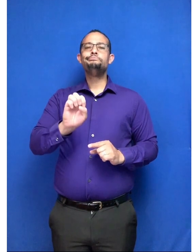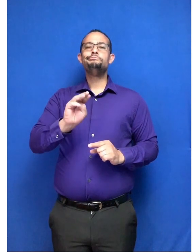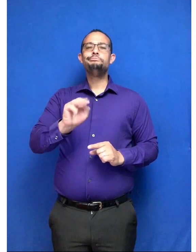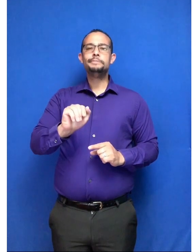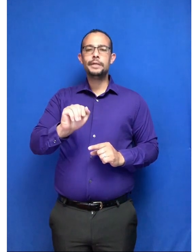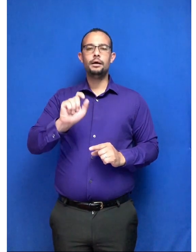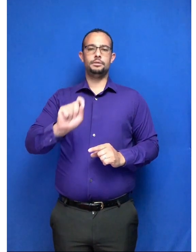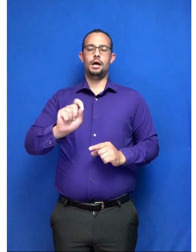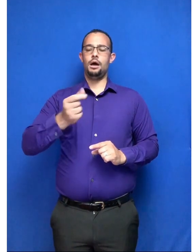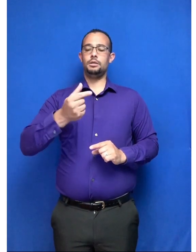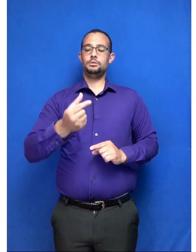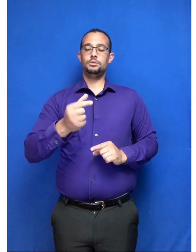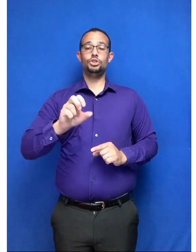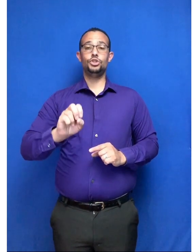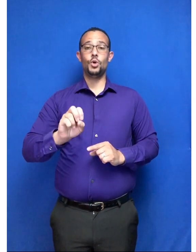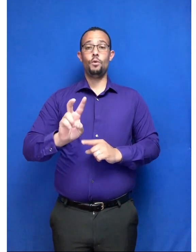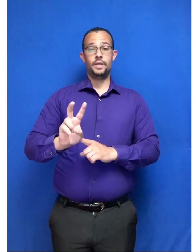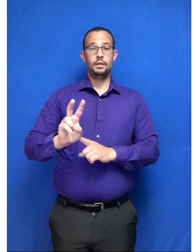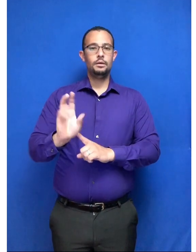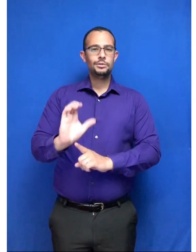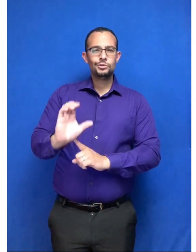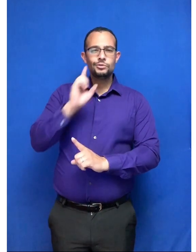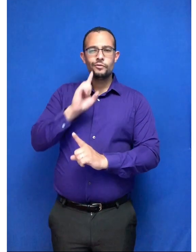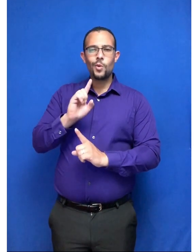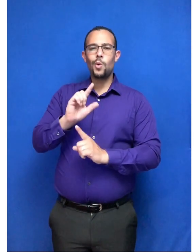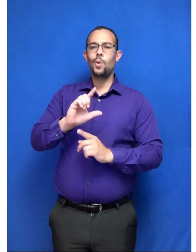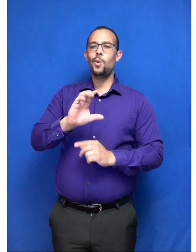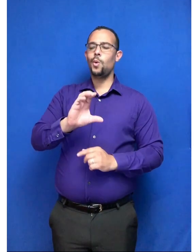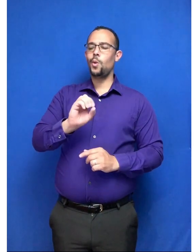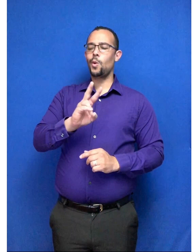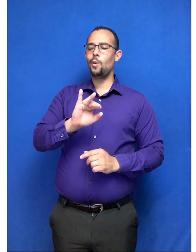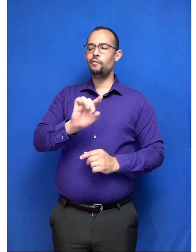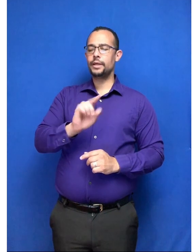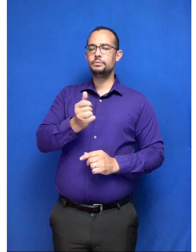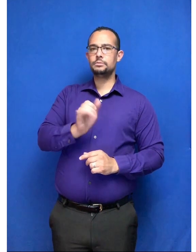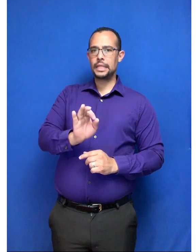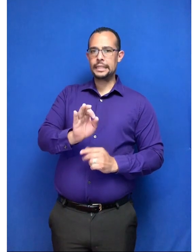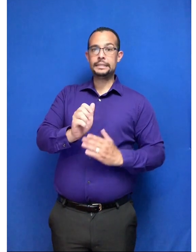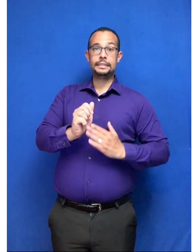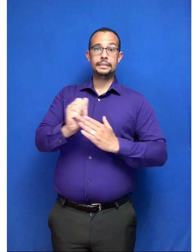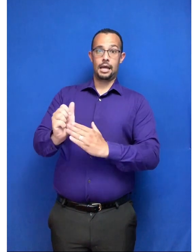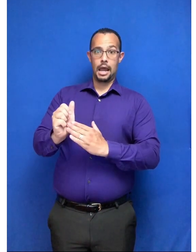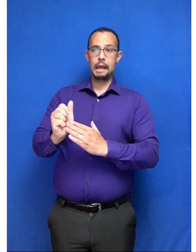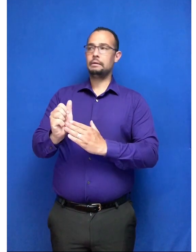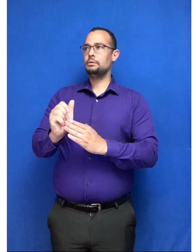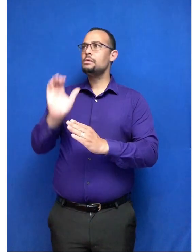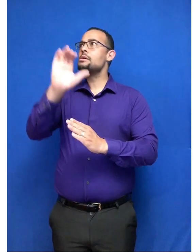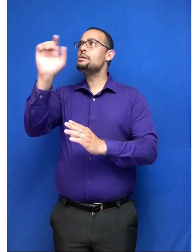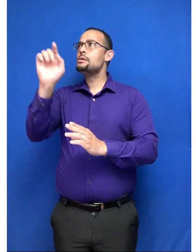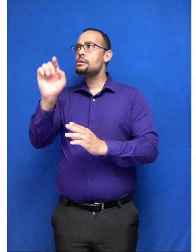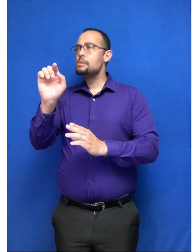and search COVID-19 guide, and you will be able to download that guide there.